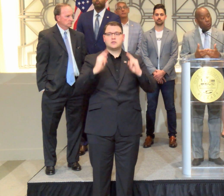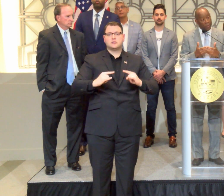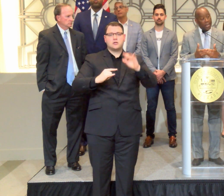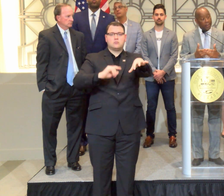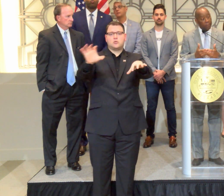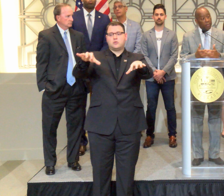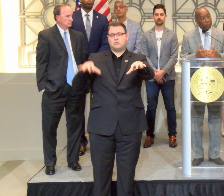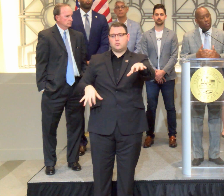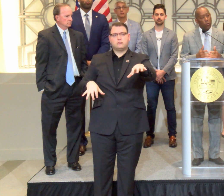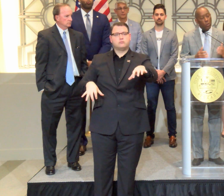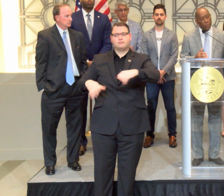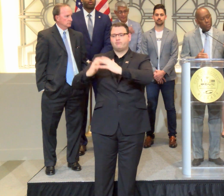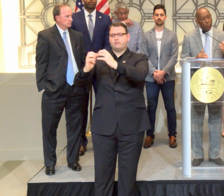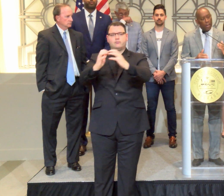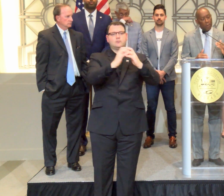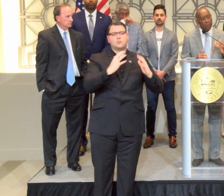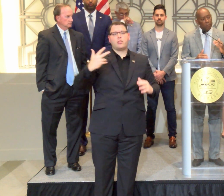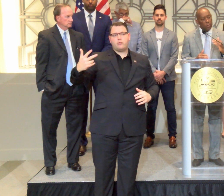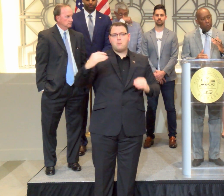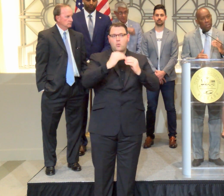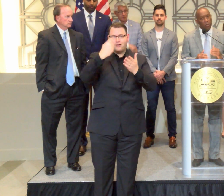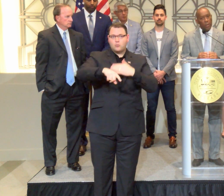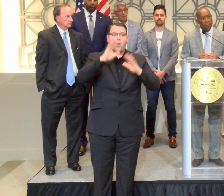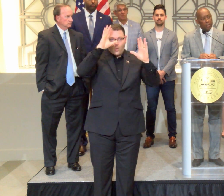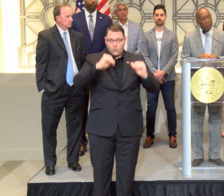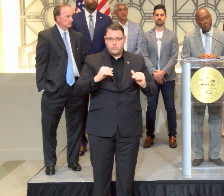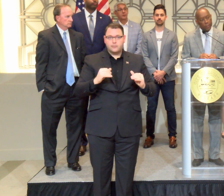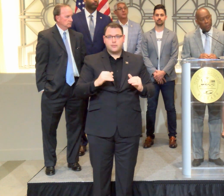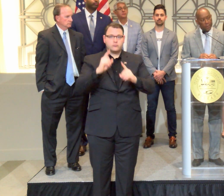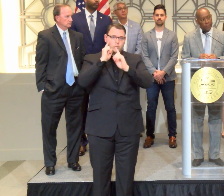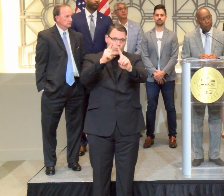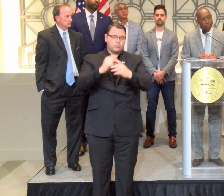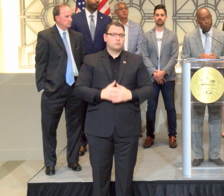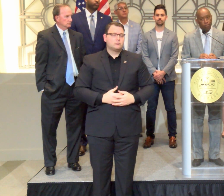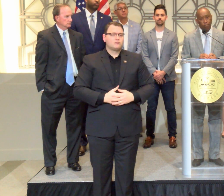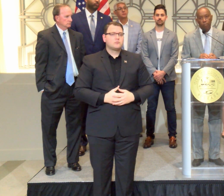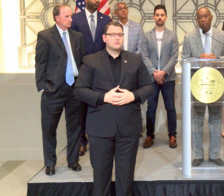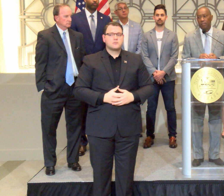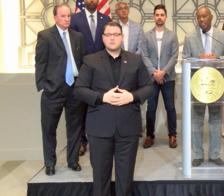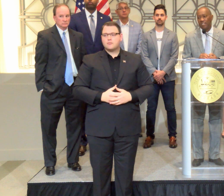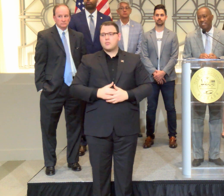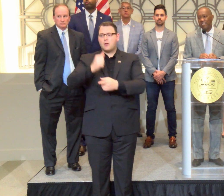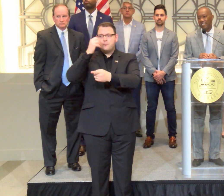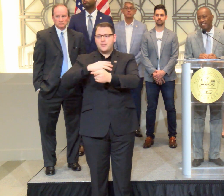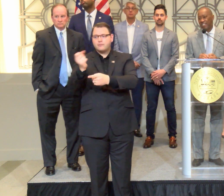sites online. So the whole goal is to ramp up, quite a bit over the next week or so.